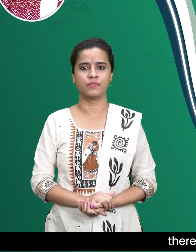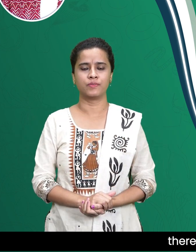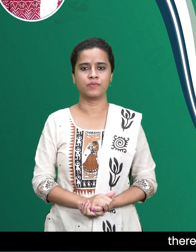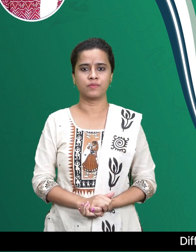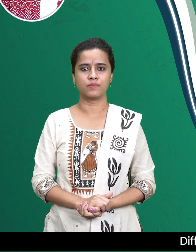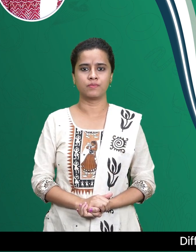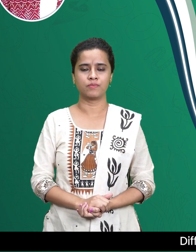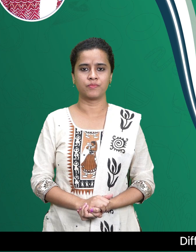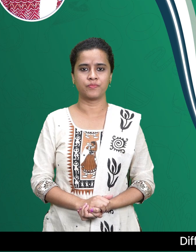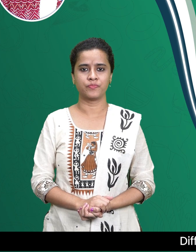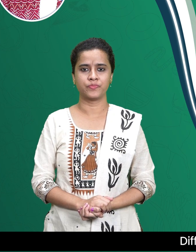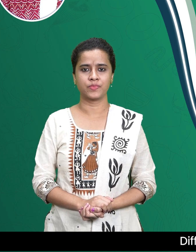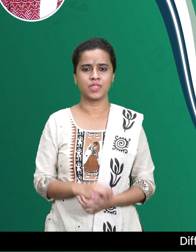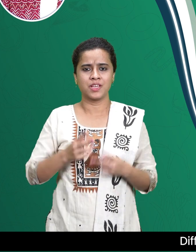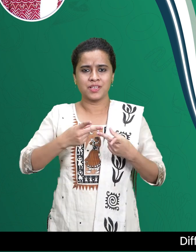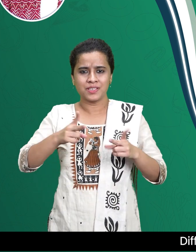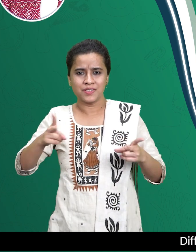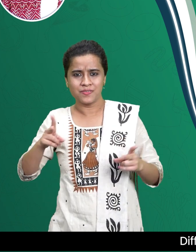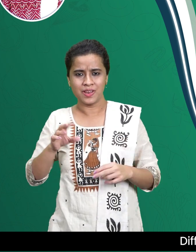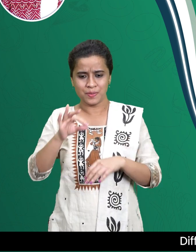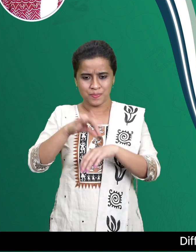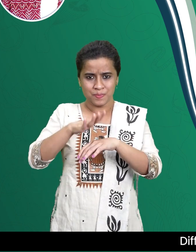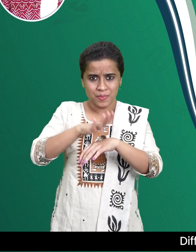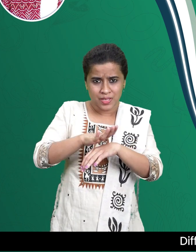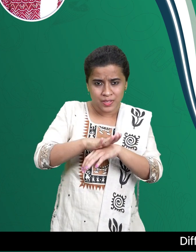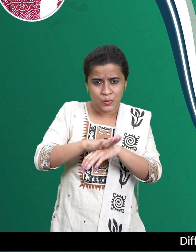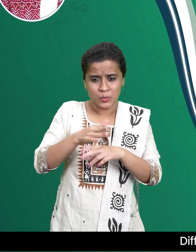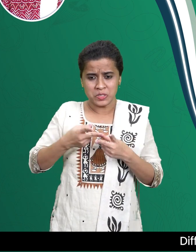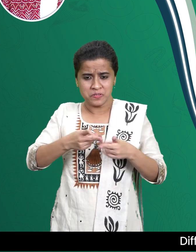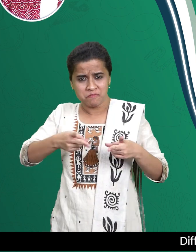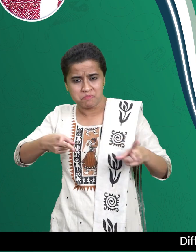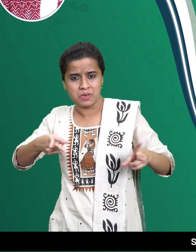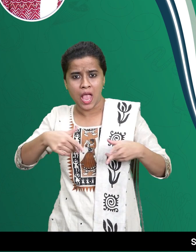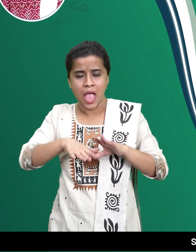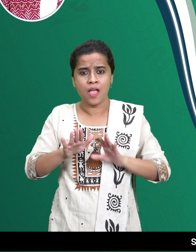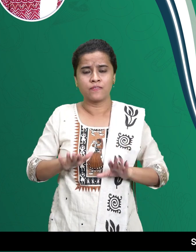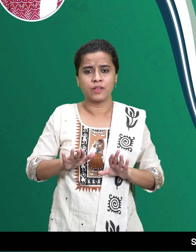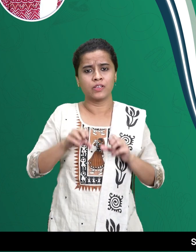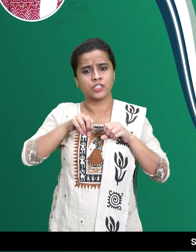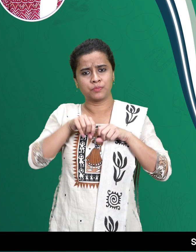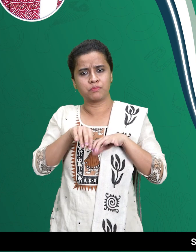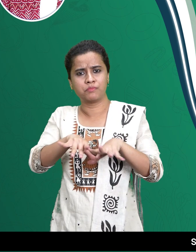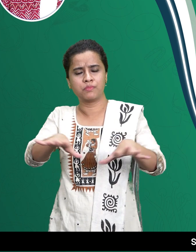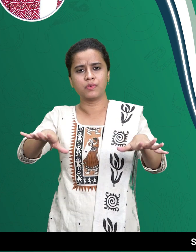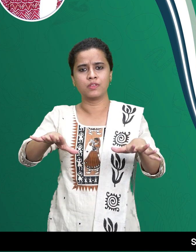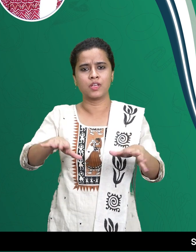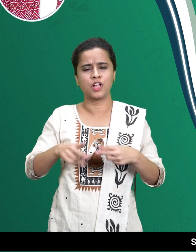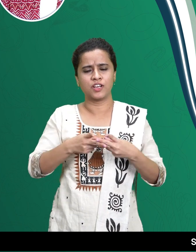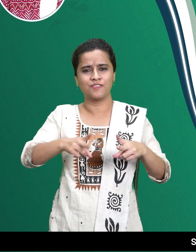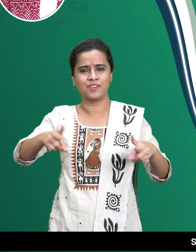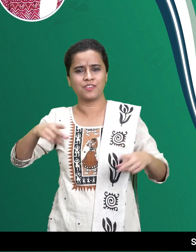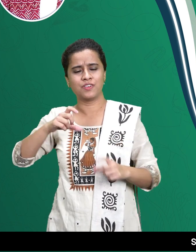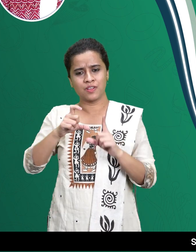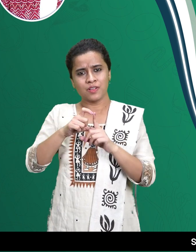different species of mosquitoes spreads different diseases.